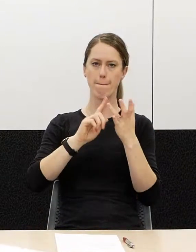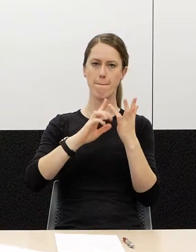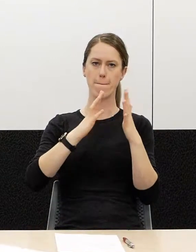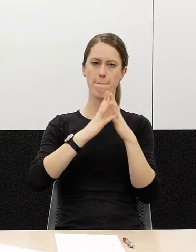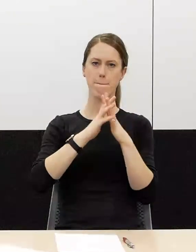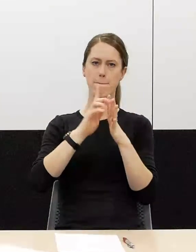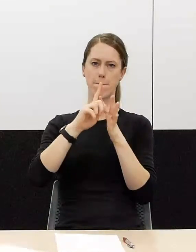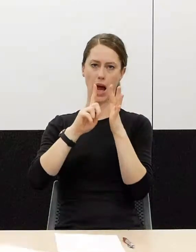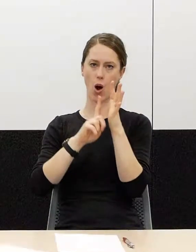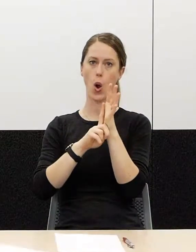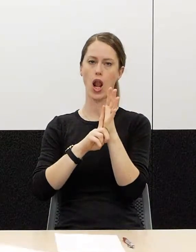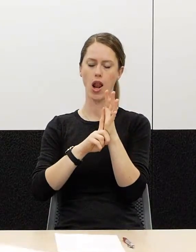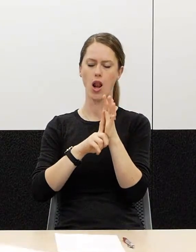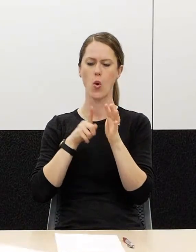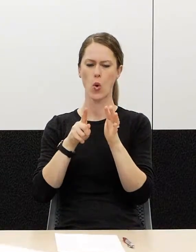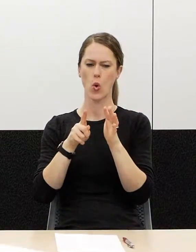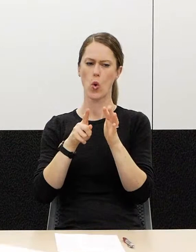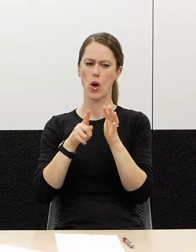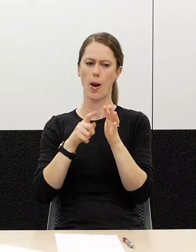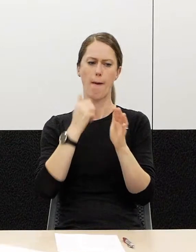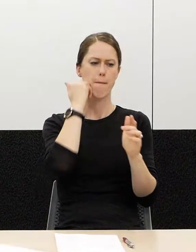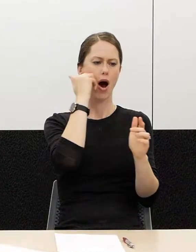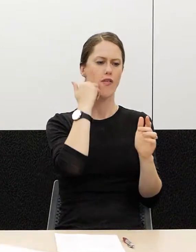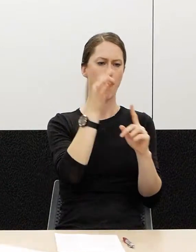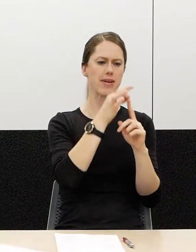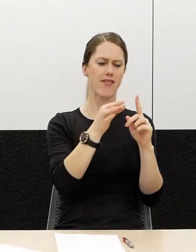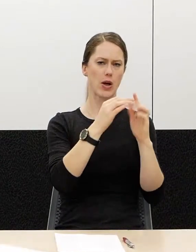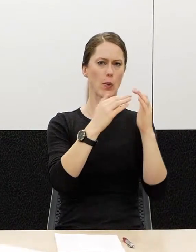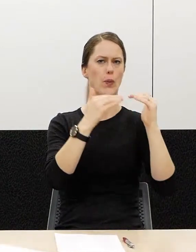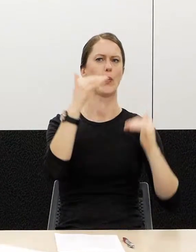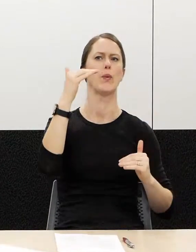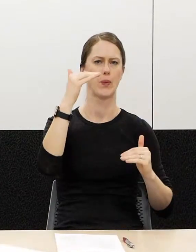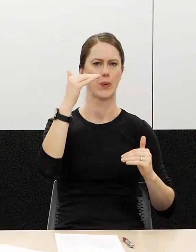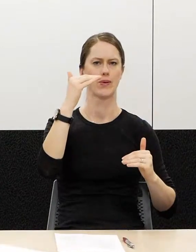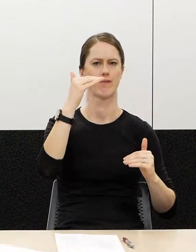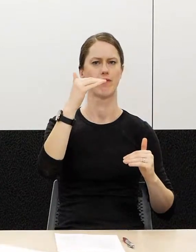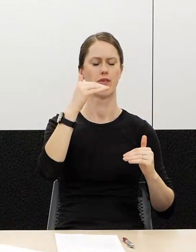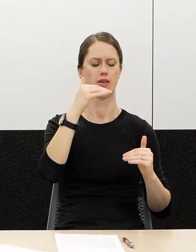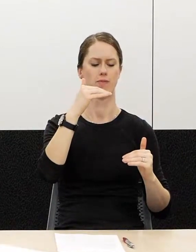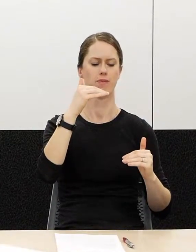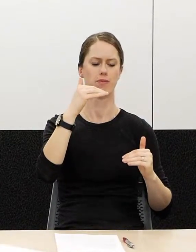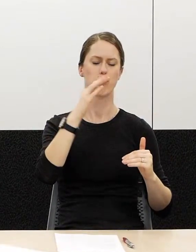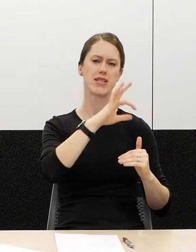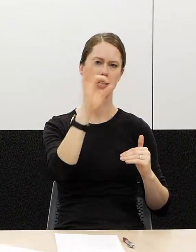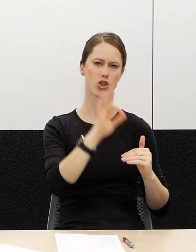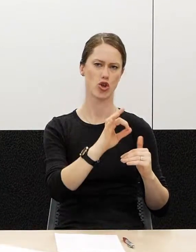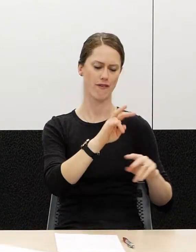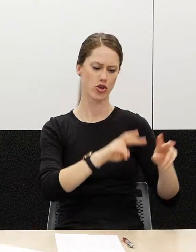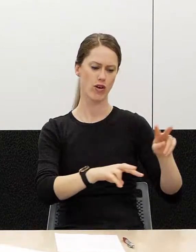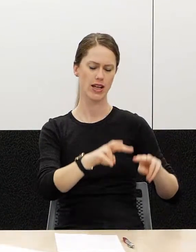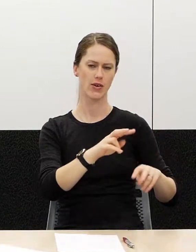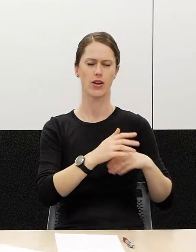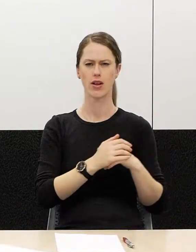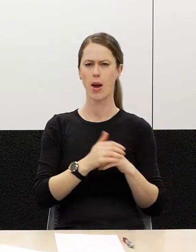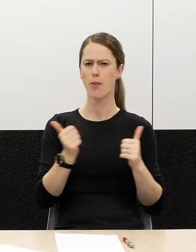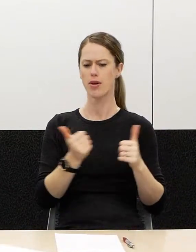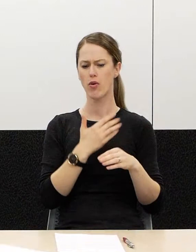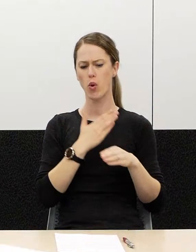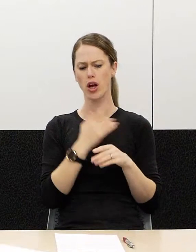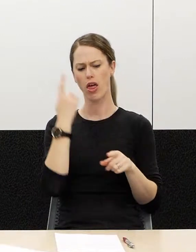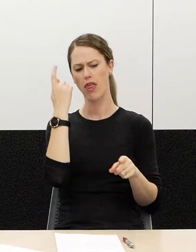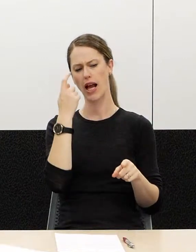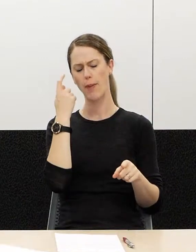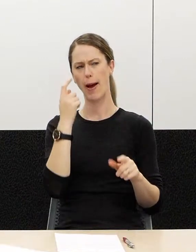there is a bigger gap between Māori and Pacific on one hand and non-Māori, non-Pacific on the other. And there's been a lot of work